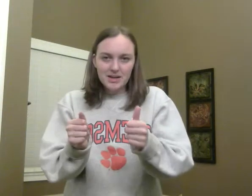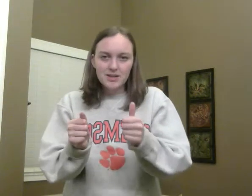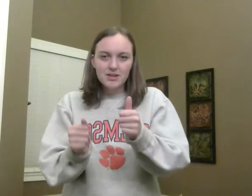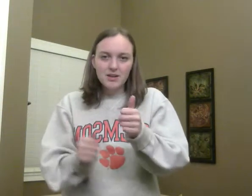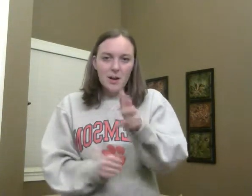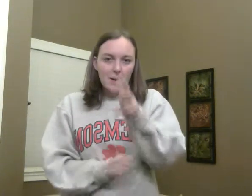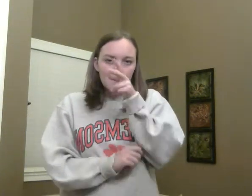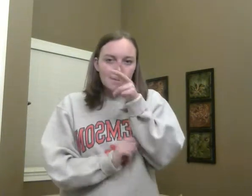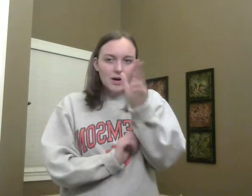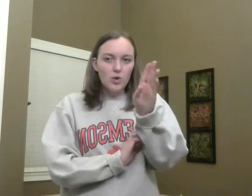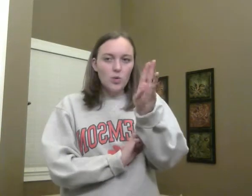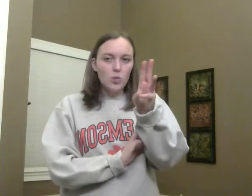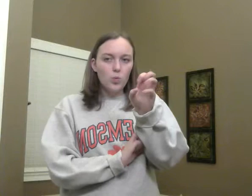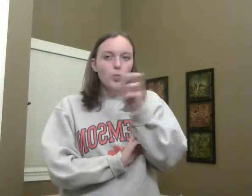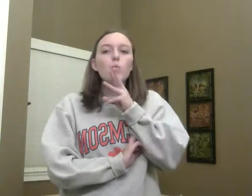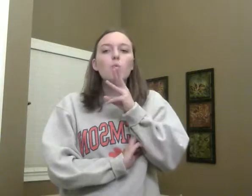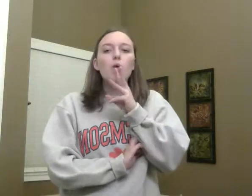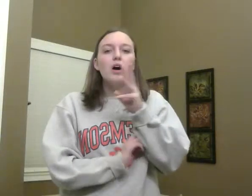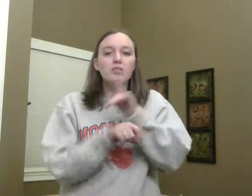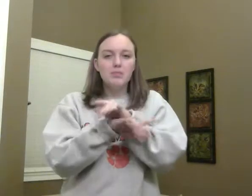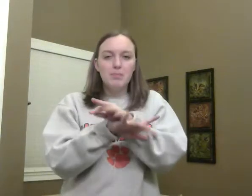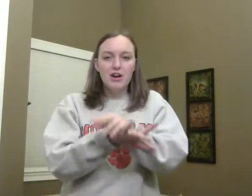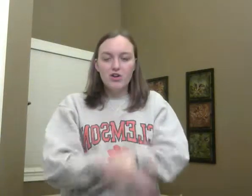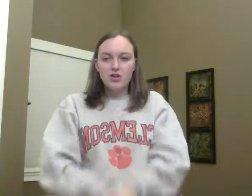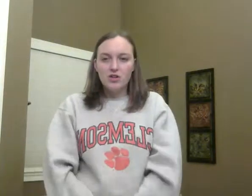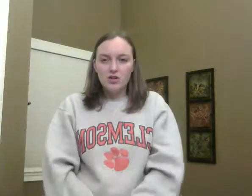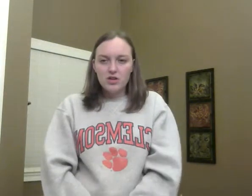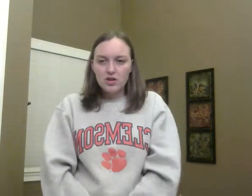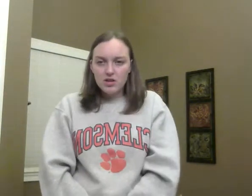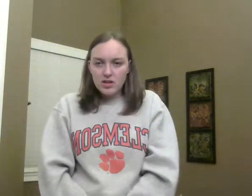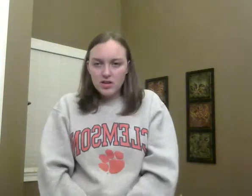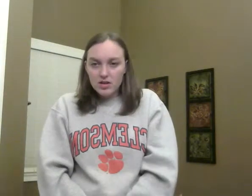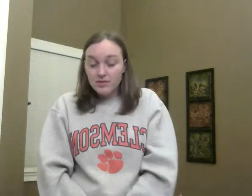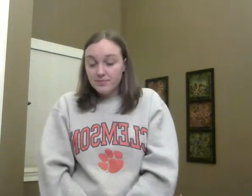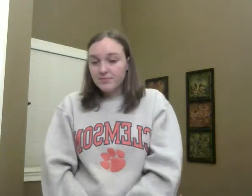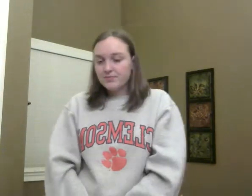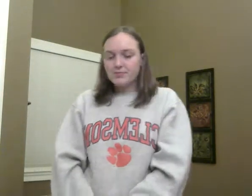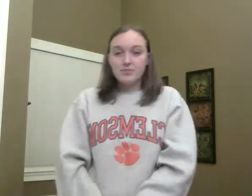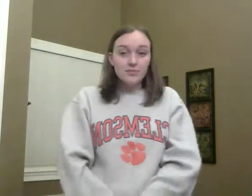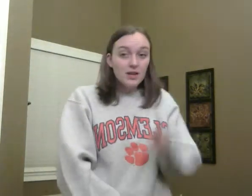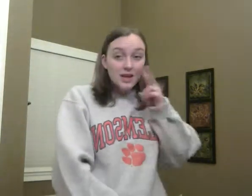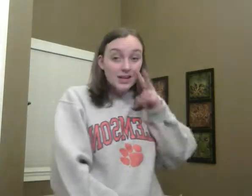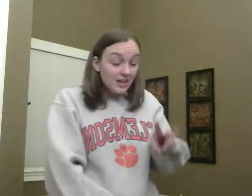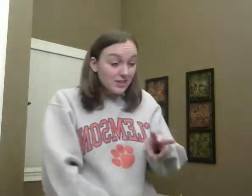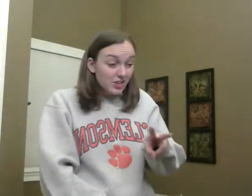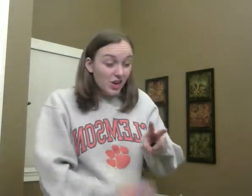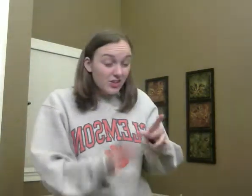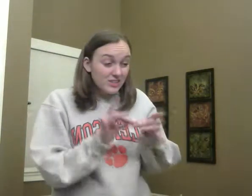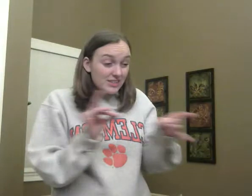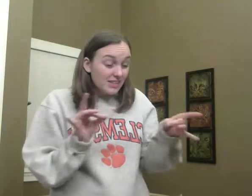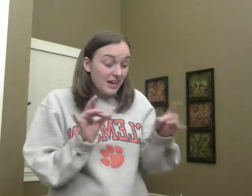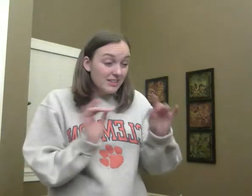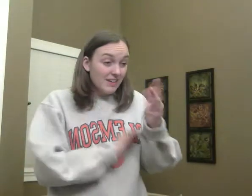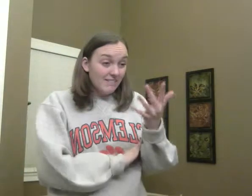Abby has an answer. Share it, Abby. What did you see? I saw sentence 5, group